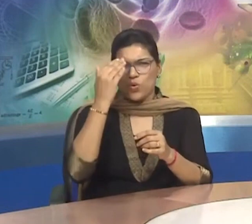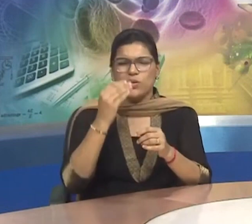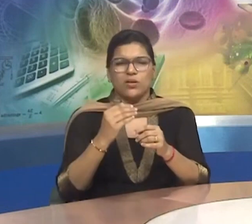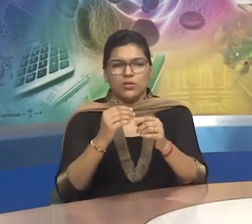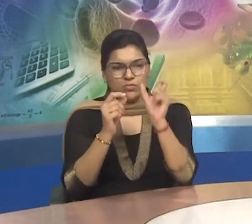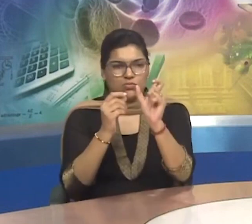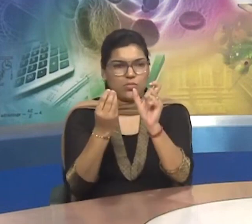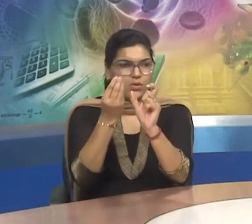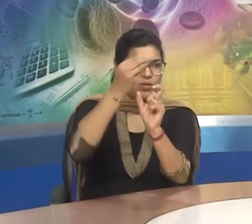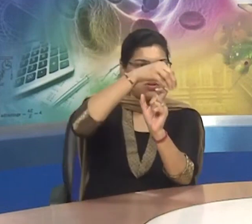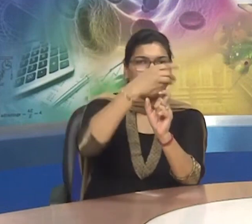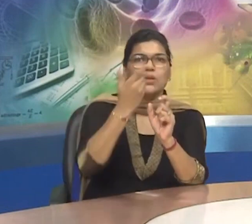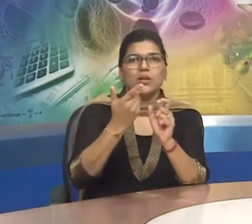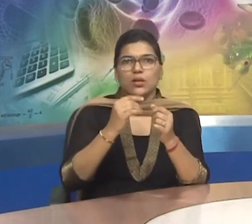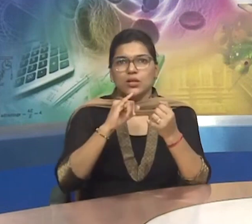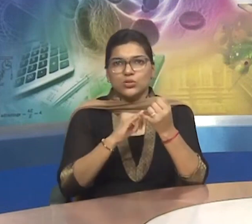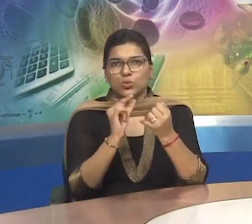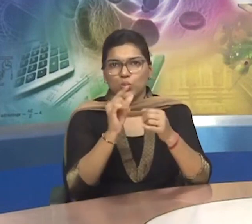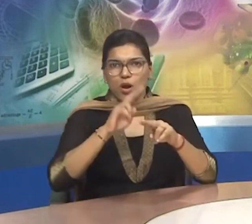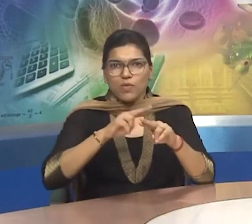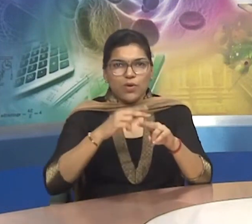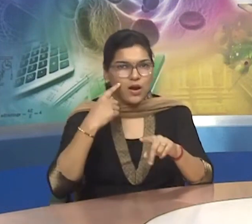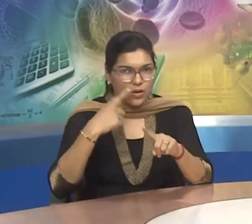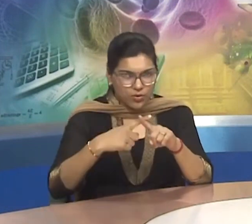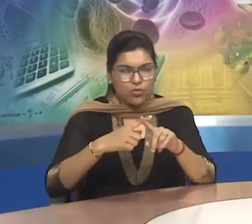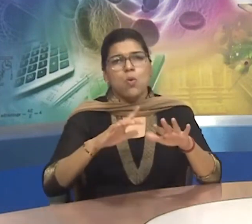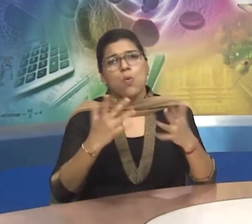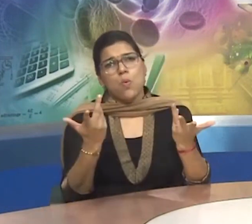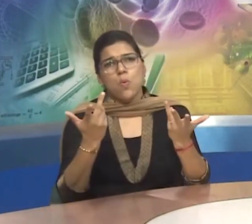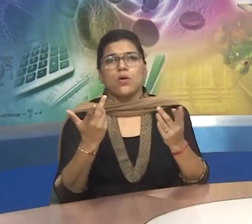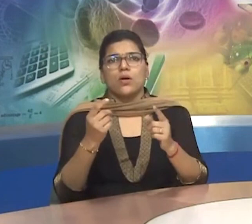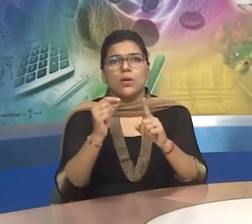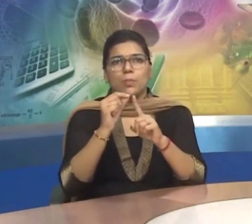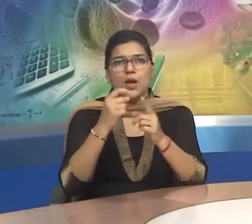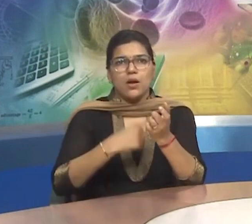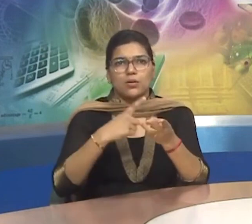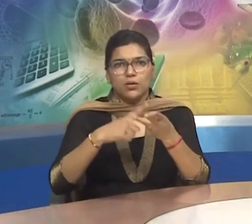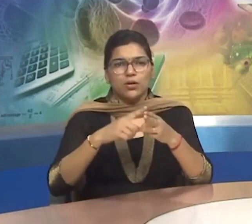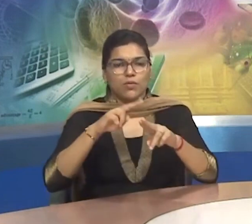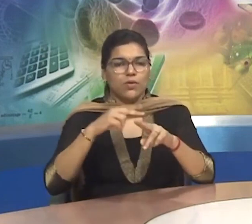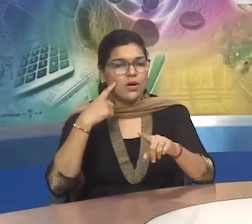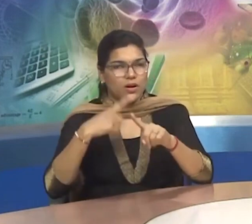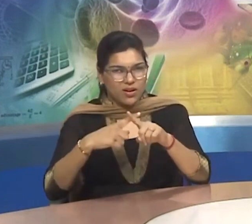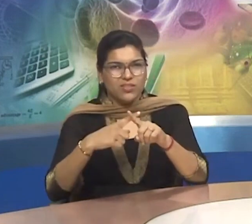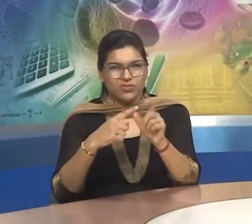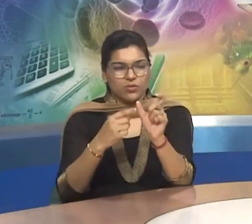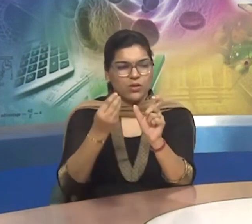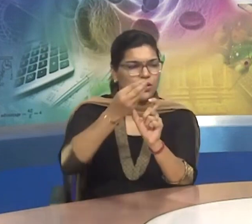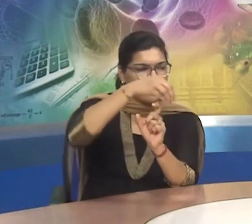title means something which we put along with our name, like we can say